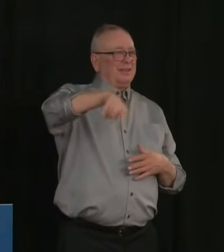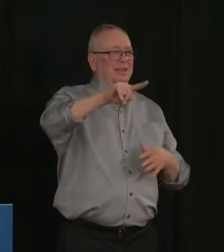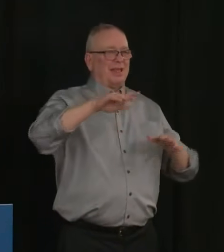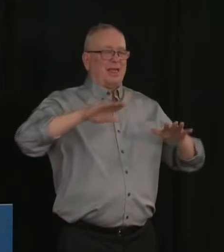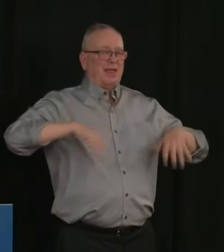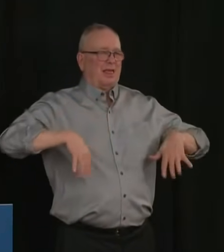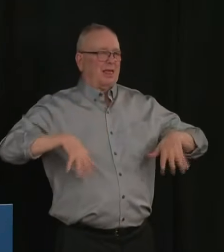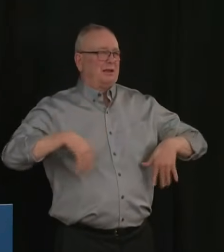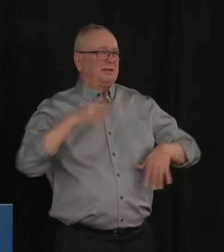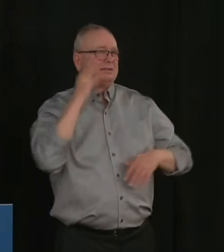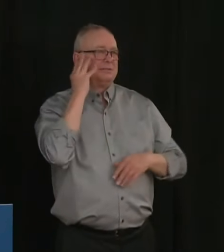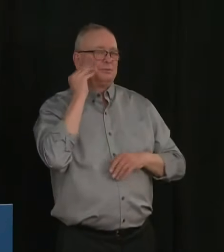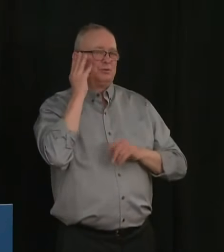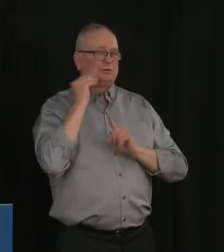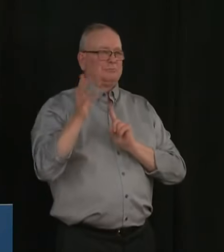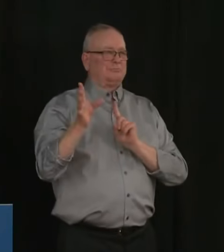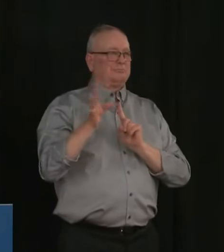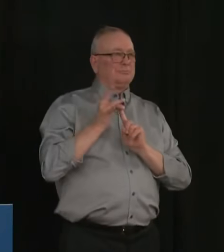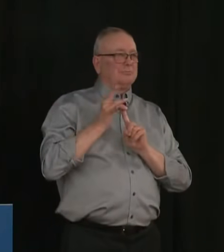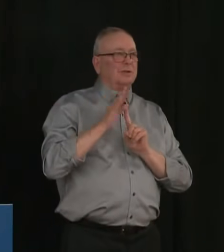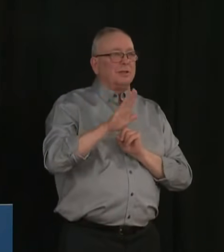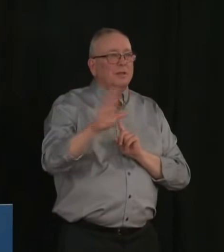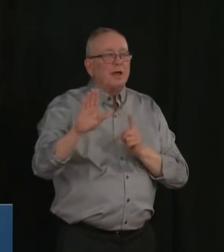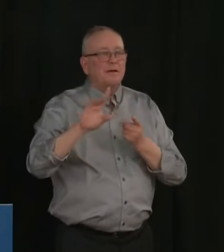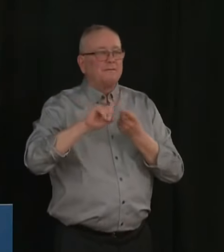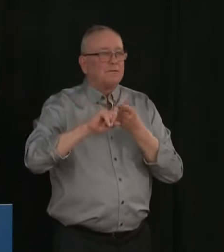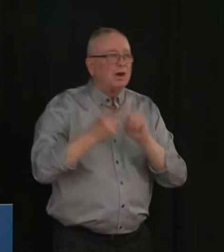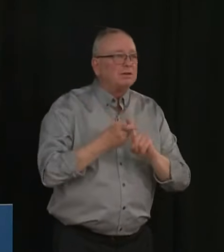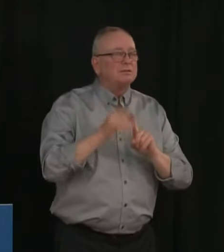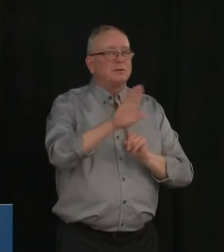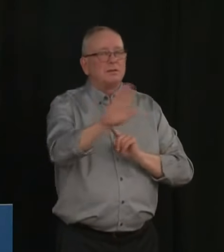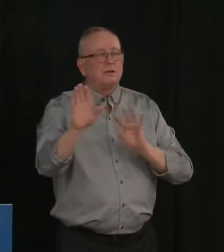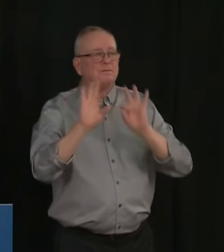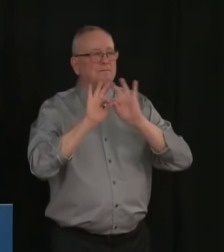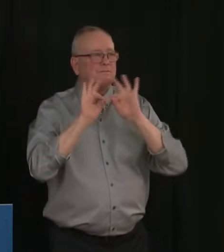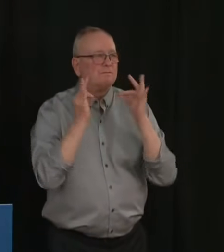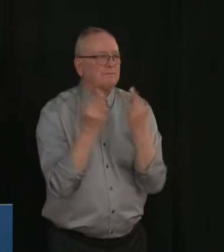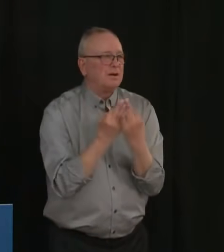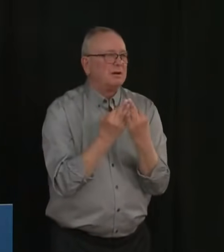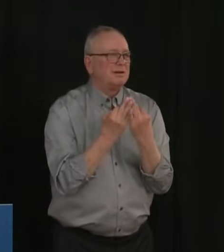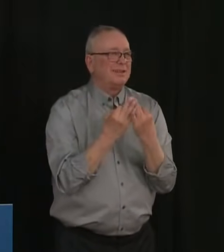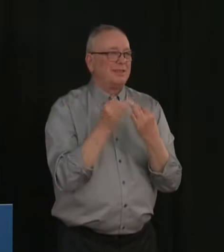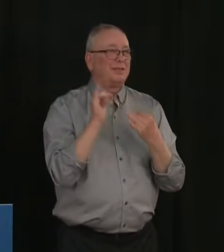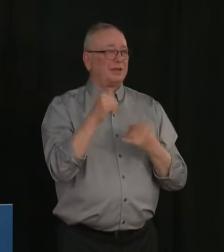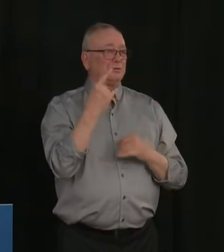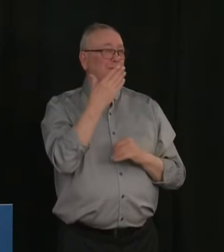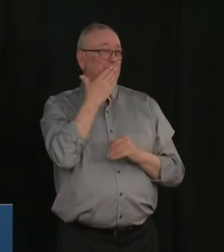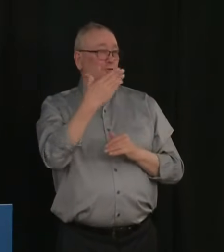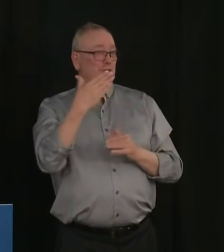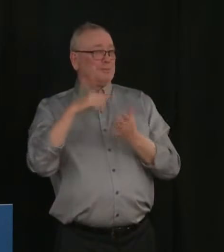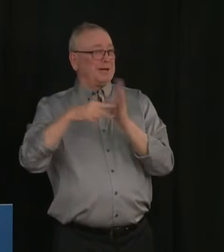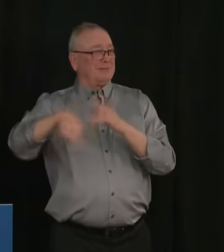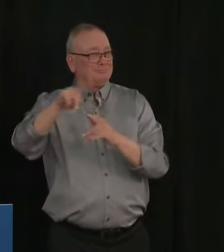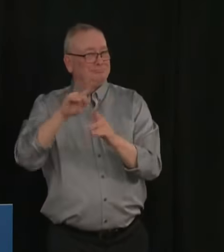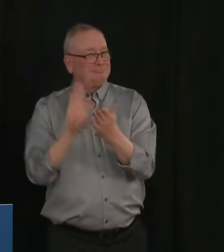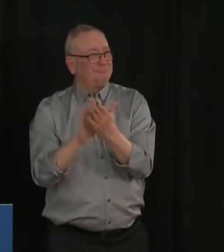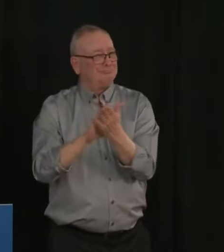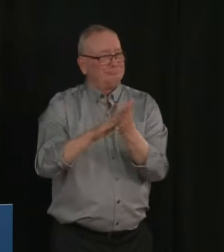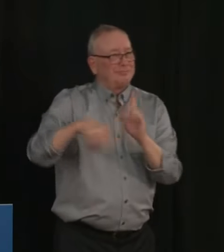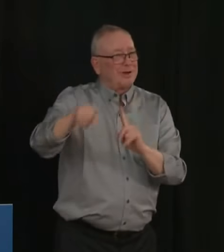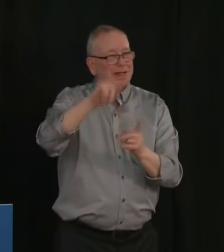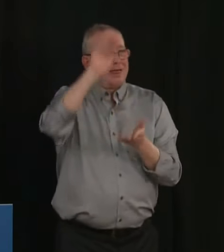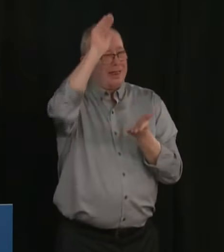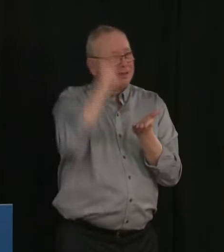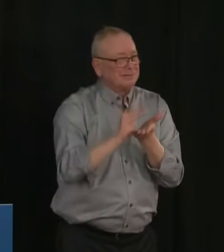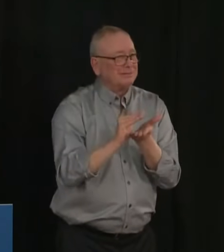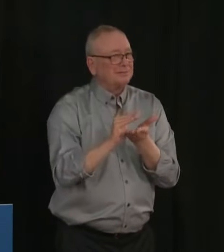of COVID-19. And in some ways, that's a measure of our collective success. We have managed to bend the curve down multiple times. We have